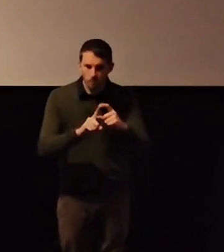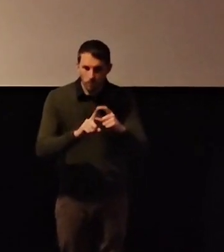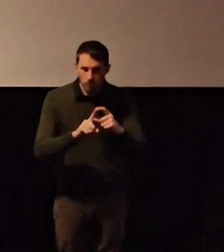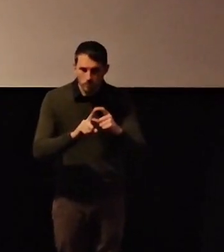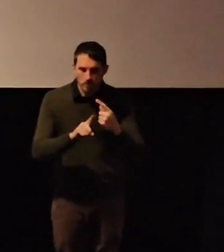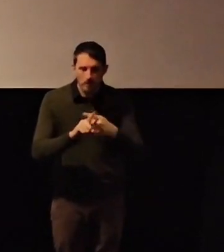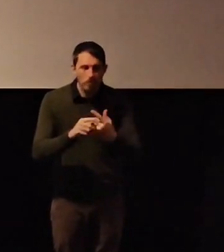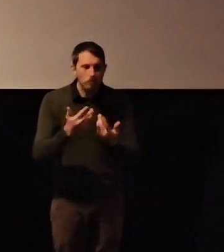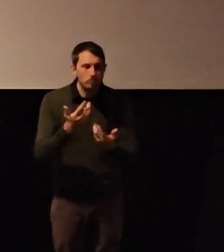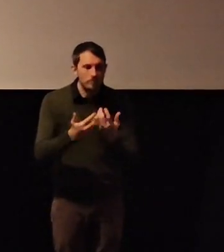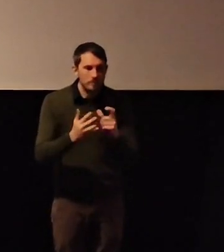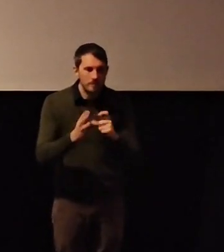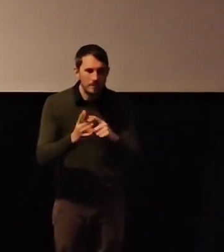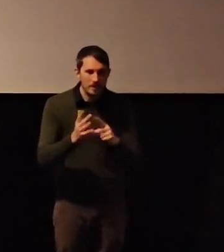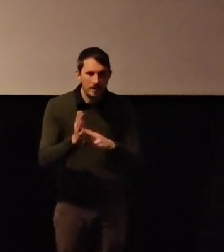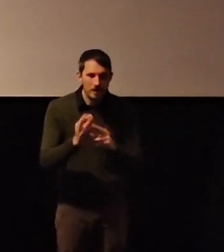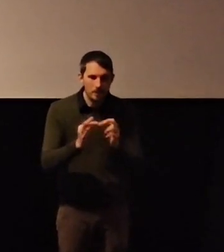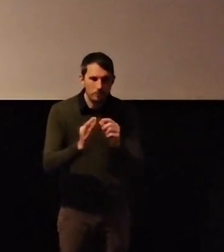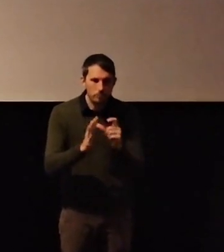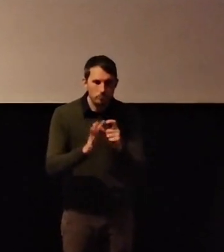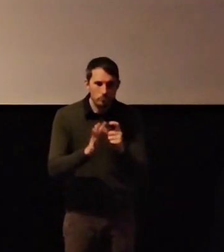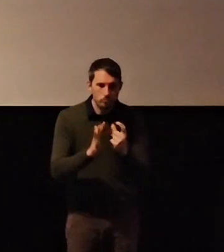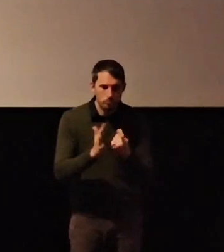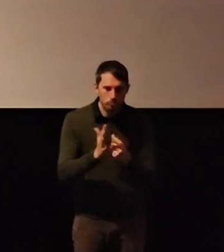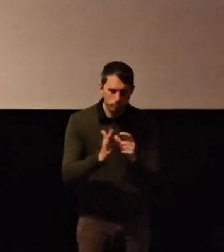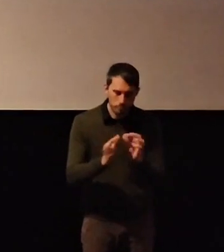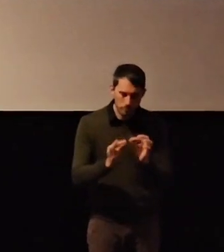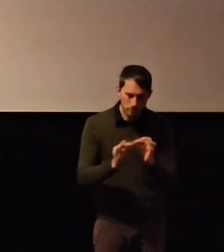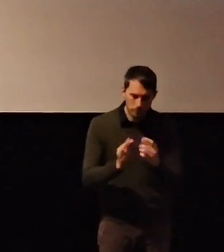and University of Cambridge for her master's and PhD.